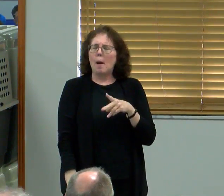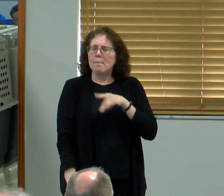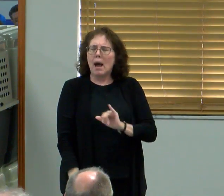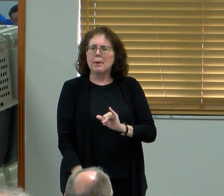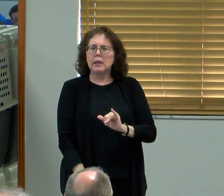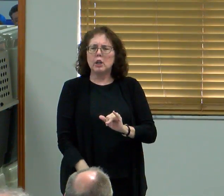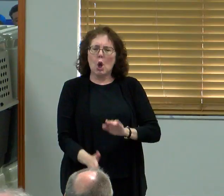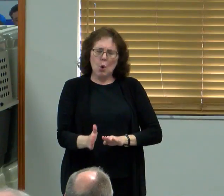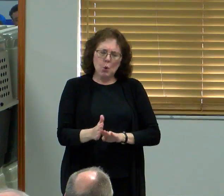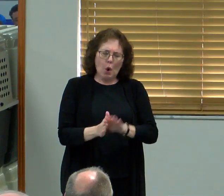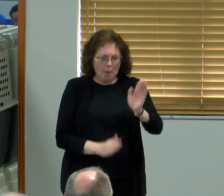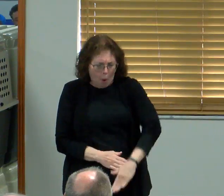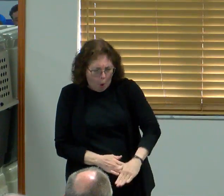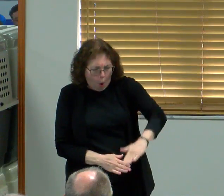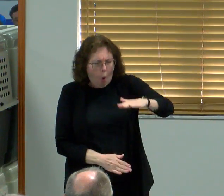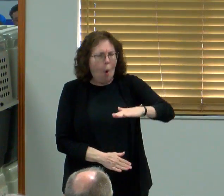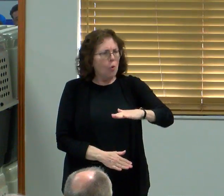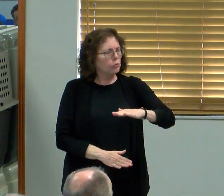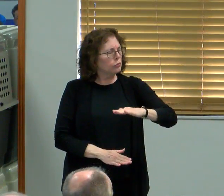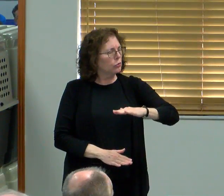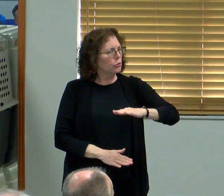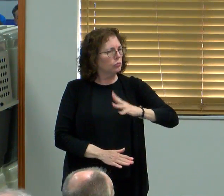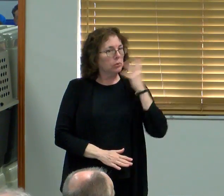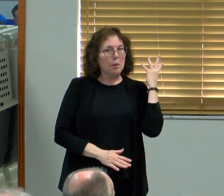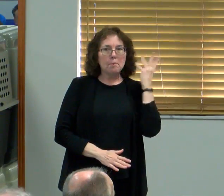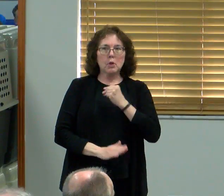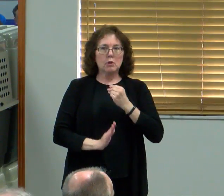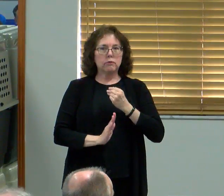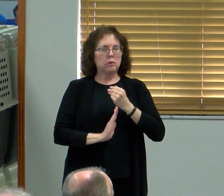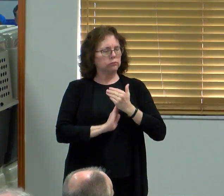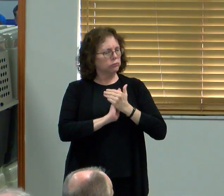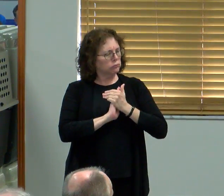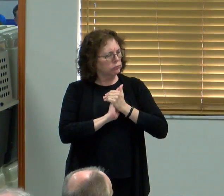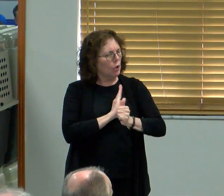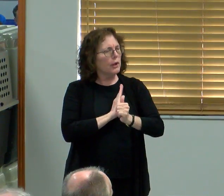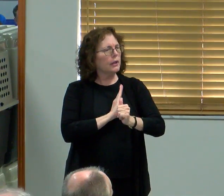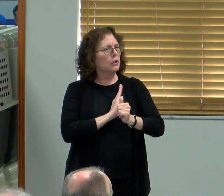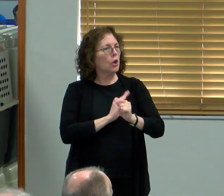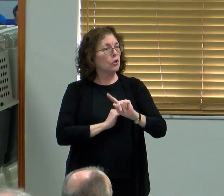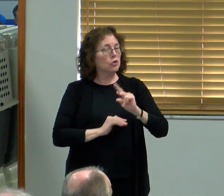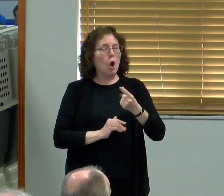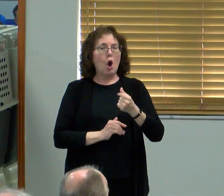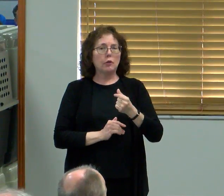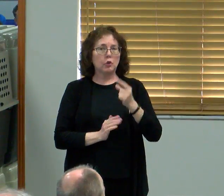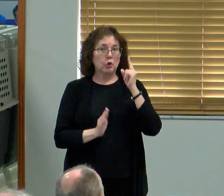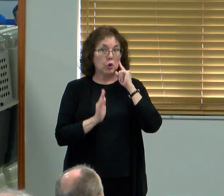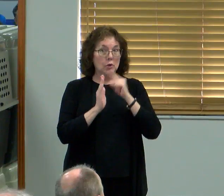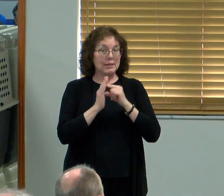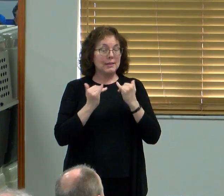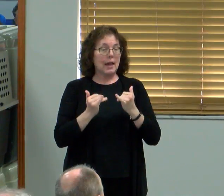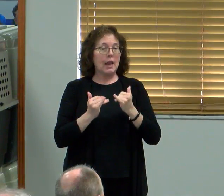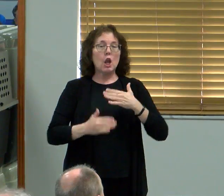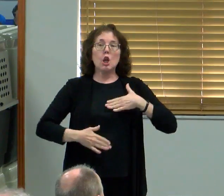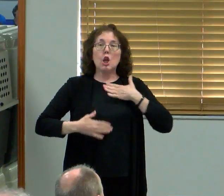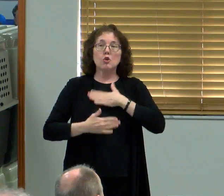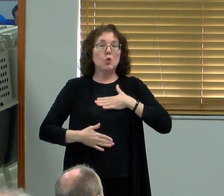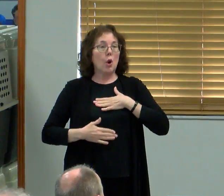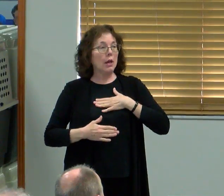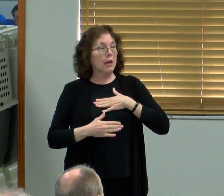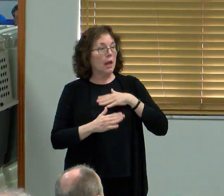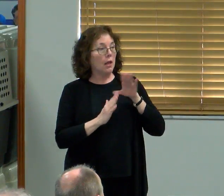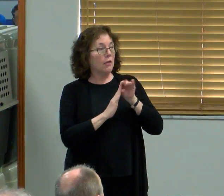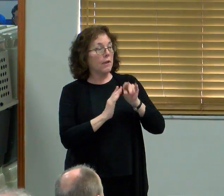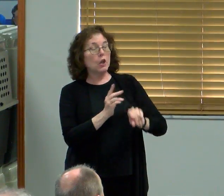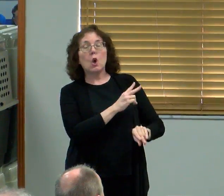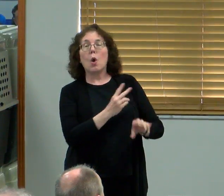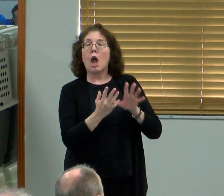these beautiful and expertly trained dogs that you will see today? Please enjoy this video and